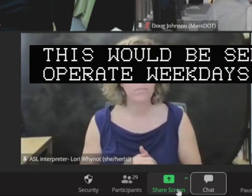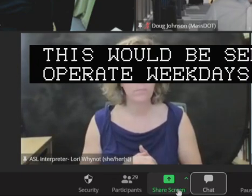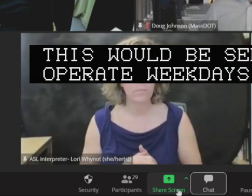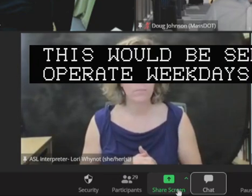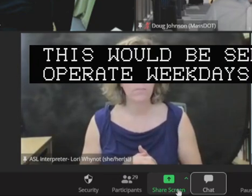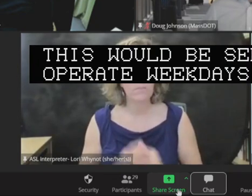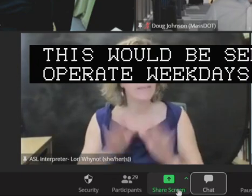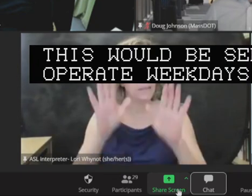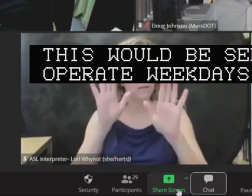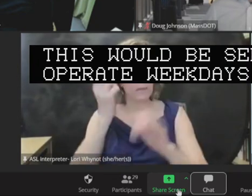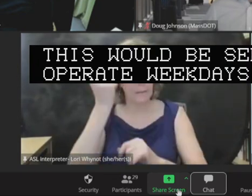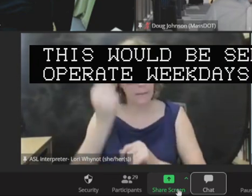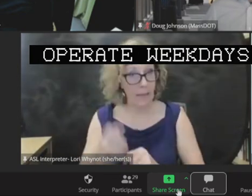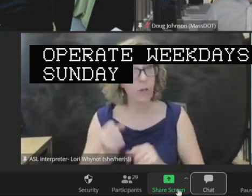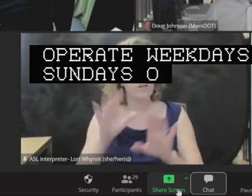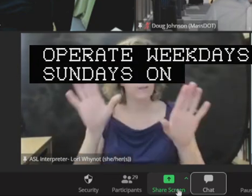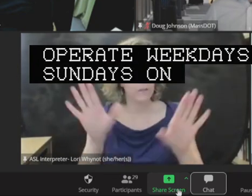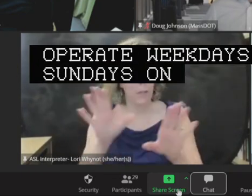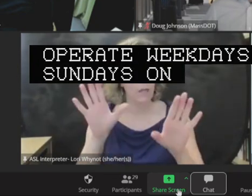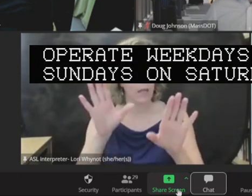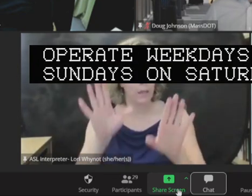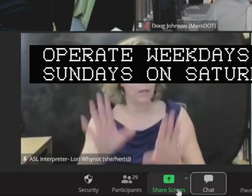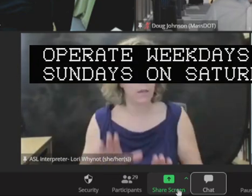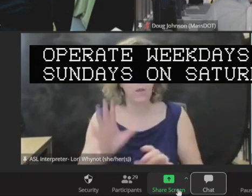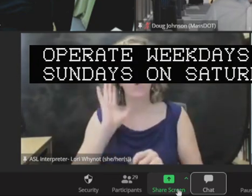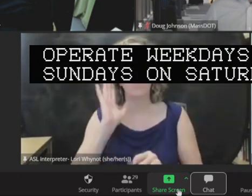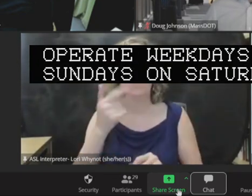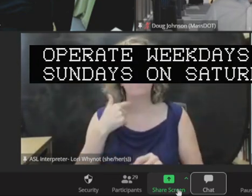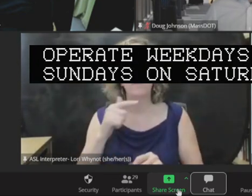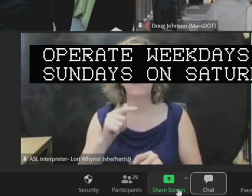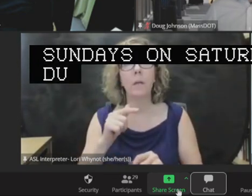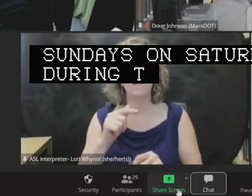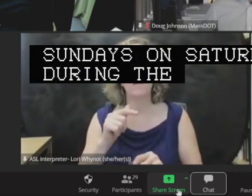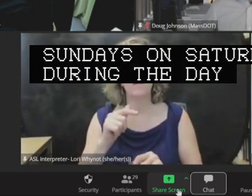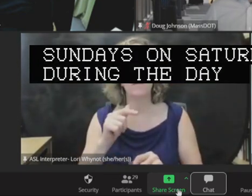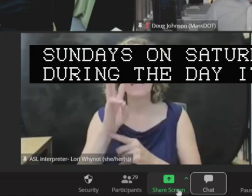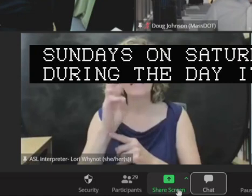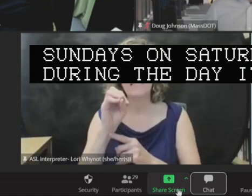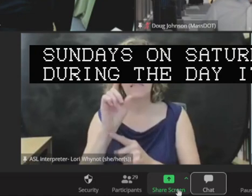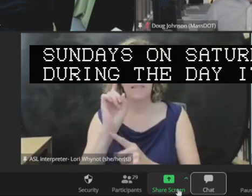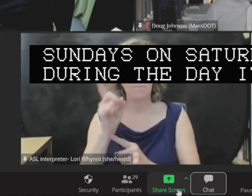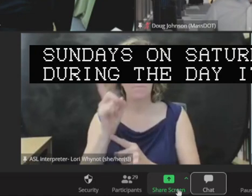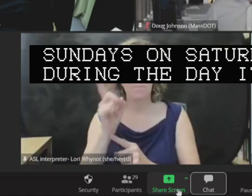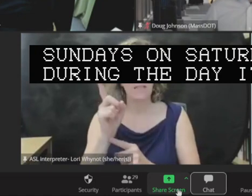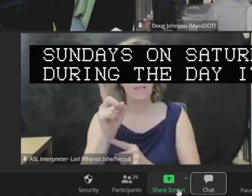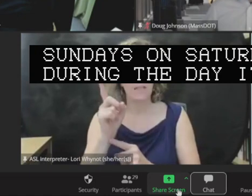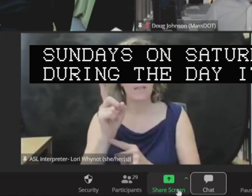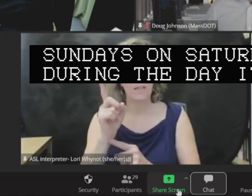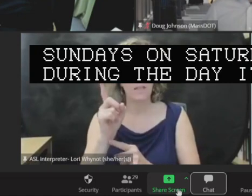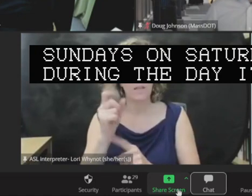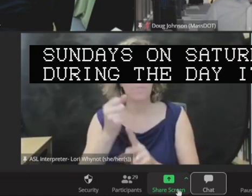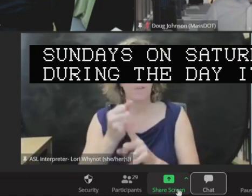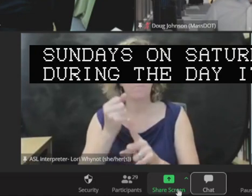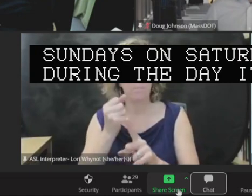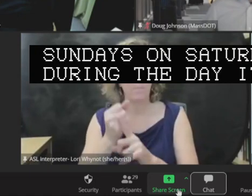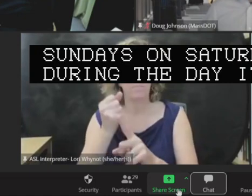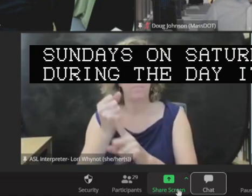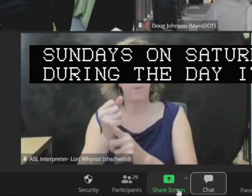on Saturdays and Sundays during the day. It would be 60 minutes or better would be the scheduled frequency that we're